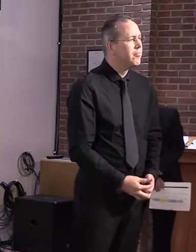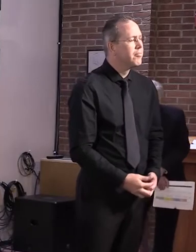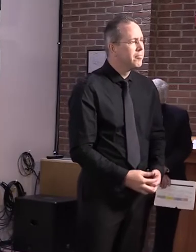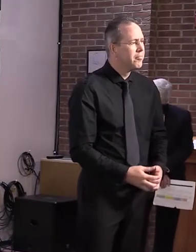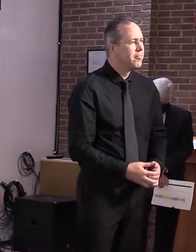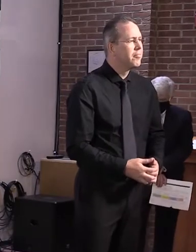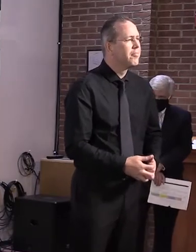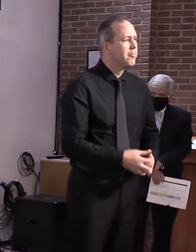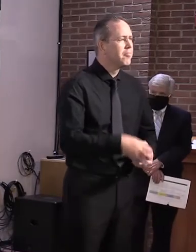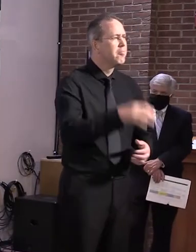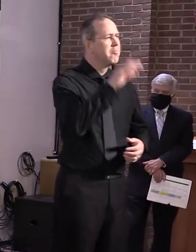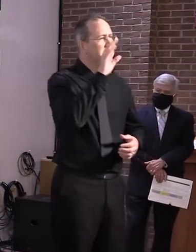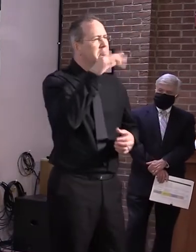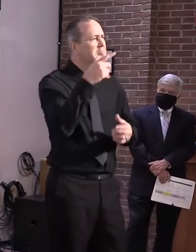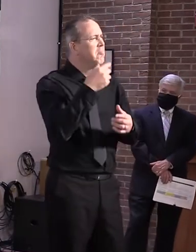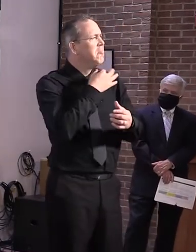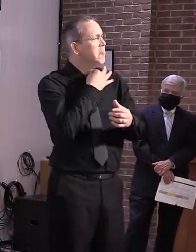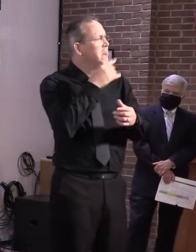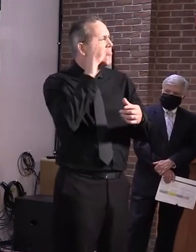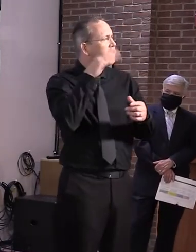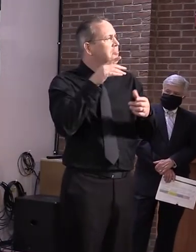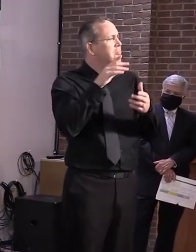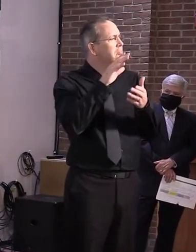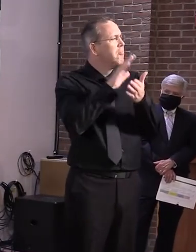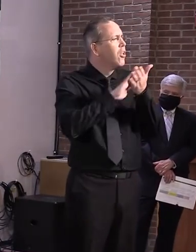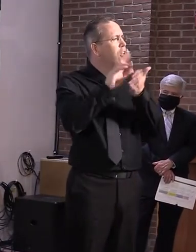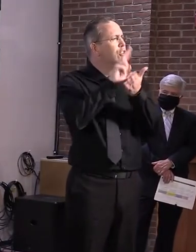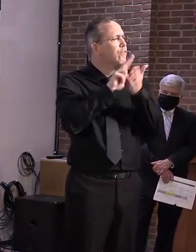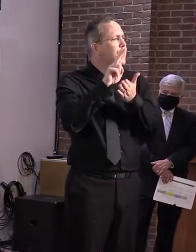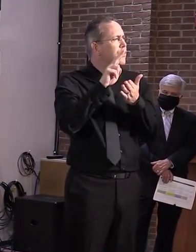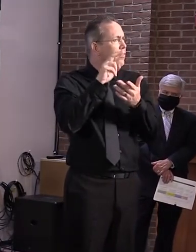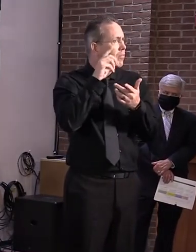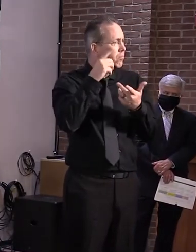paying for? Rich?